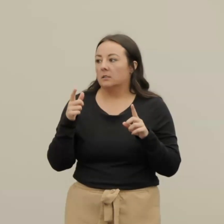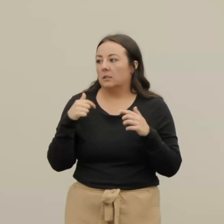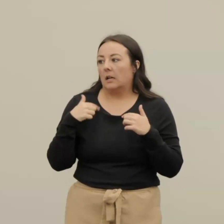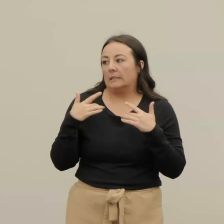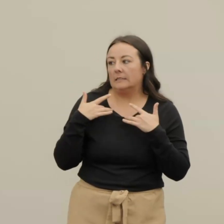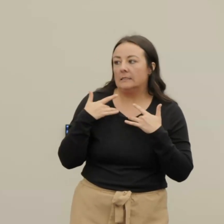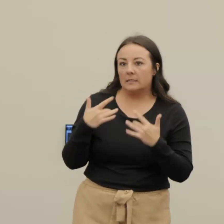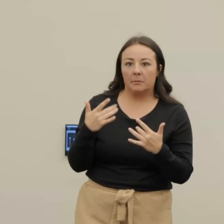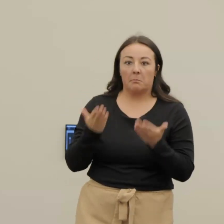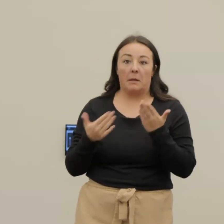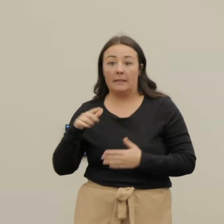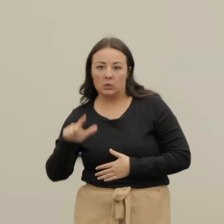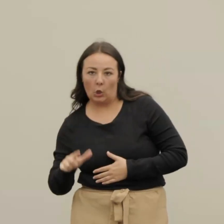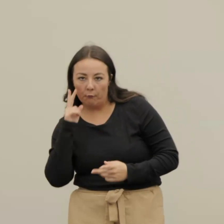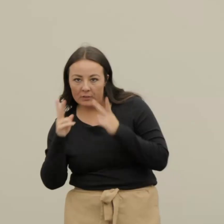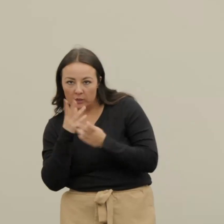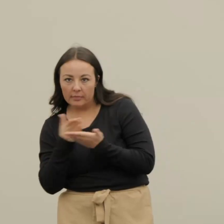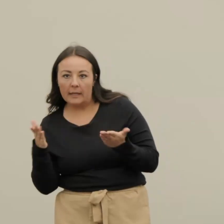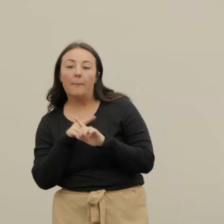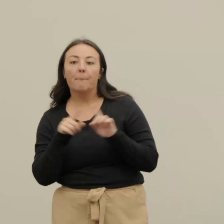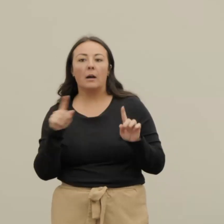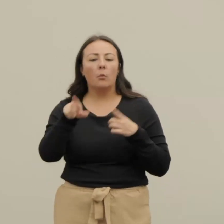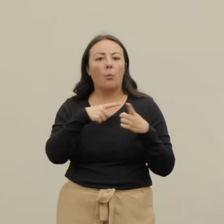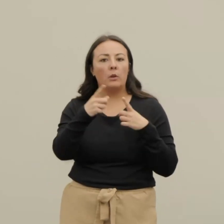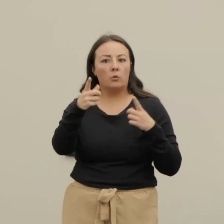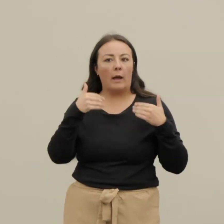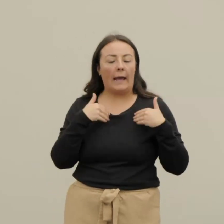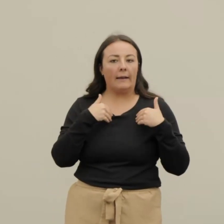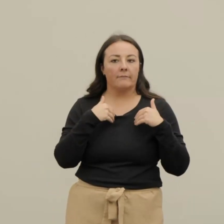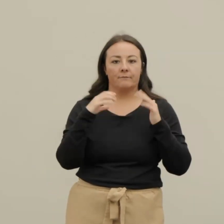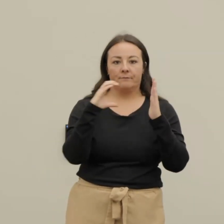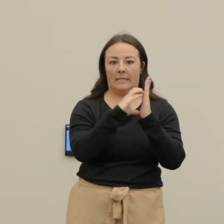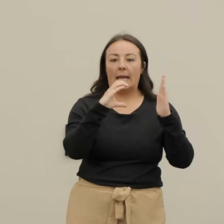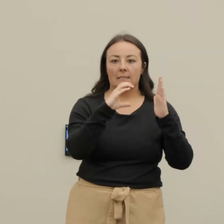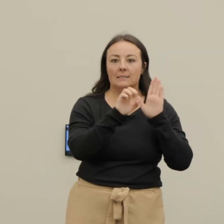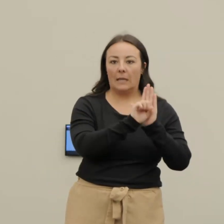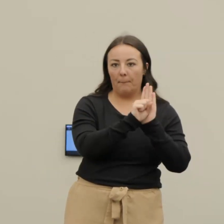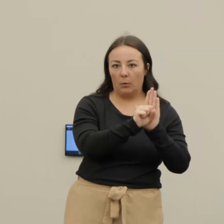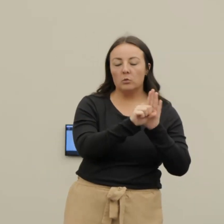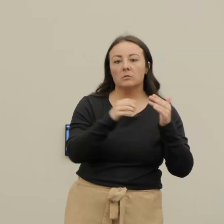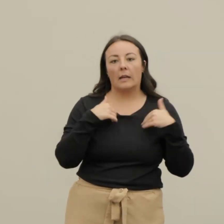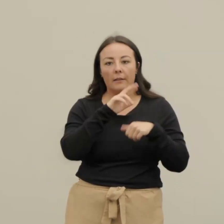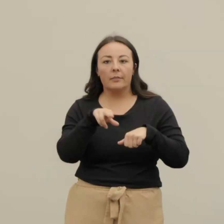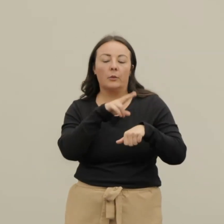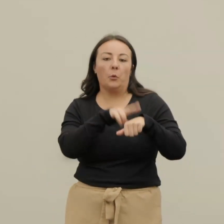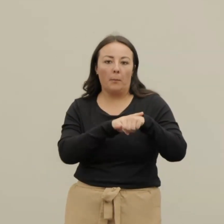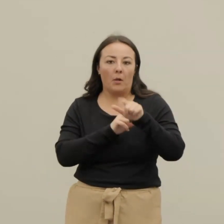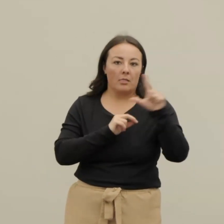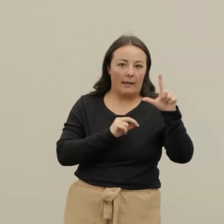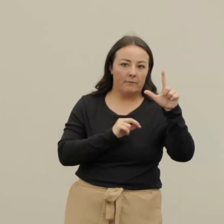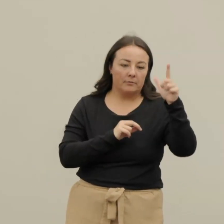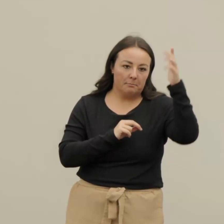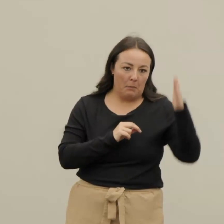because it might be a low vision thing. When you had the text examples up there that had, of course, the normal left margin, and then you had